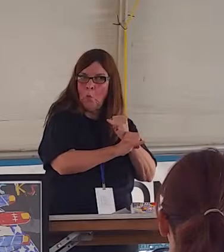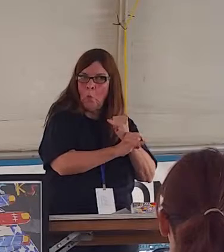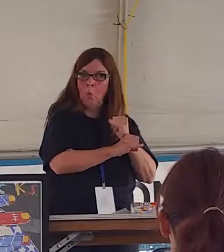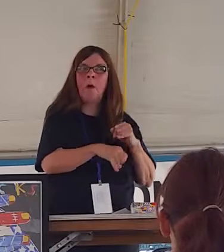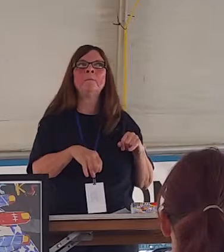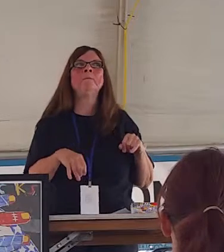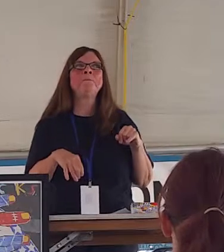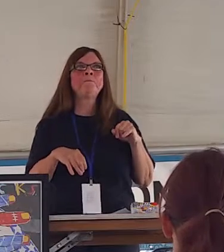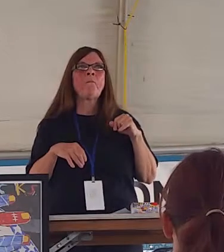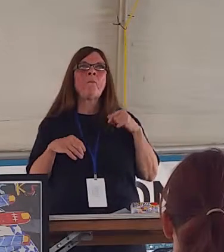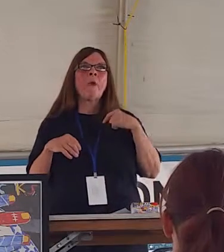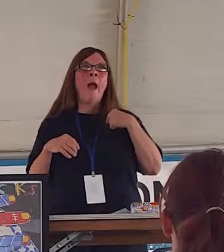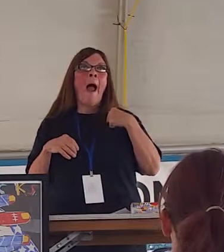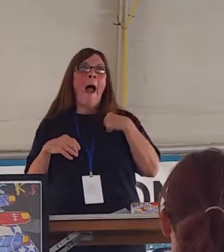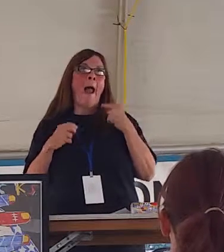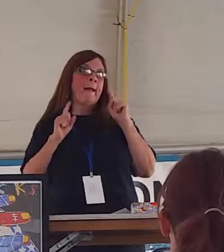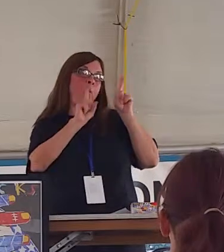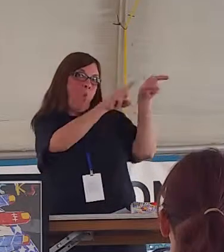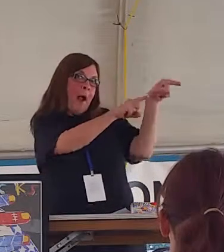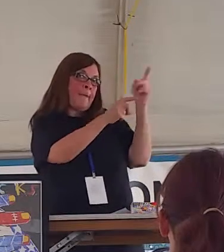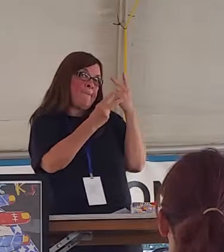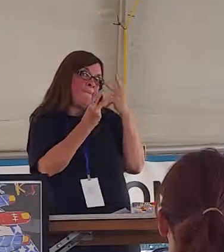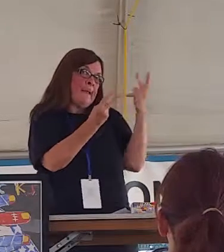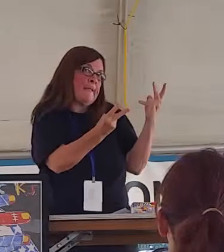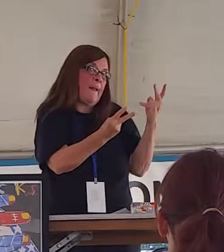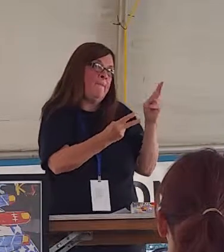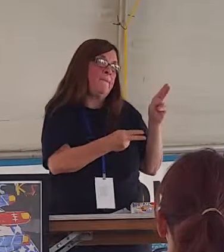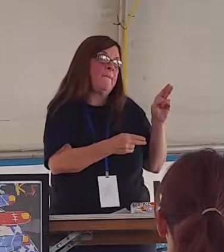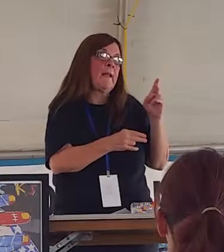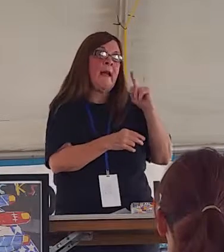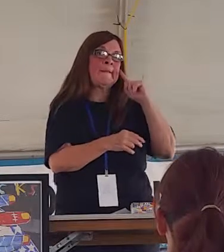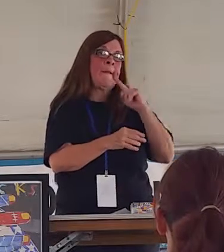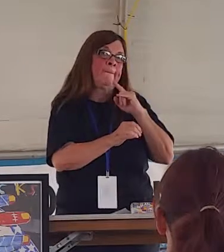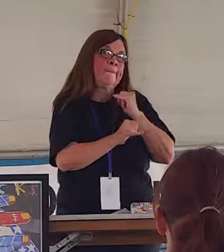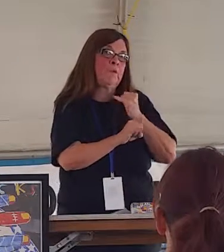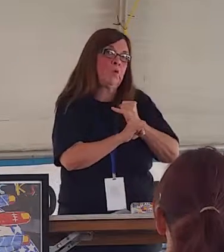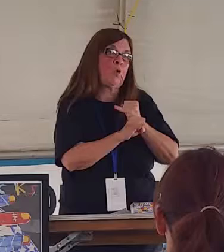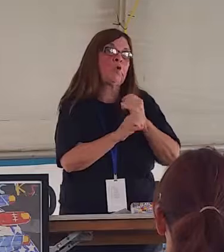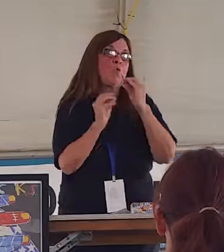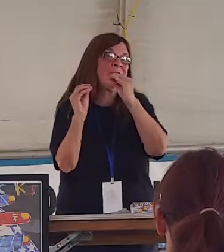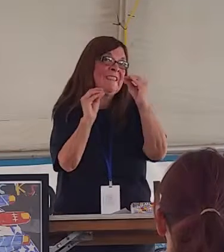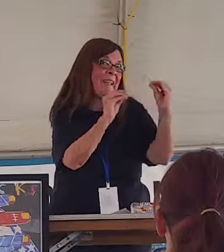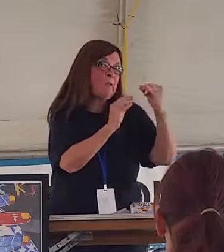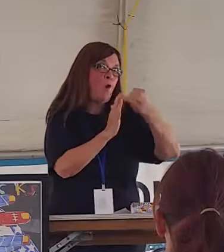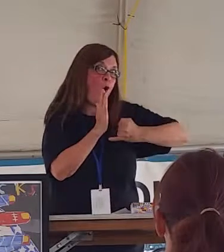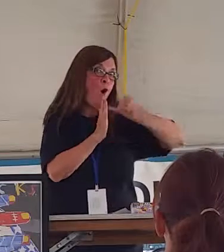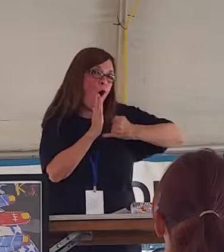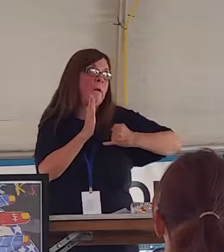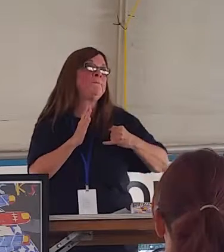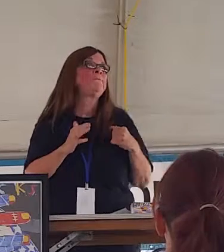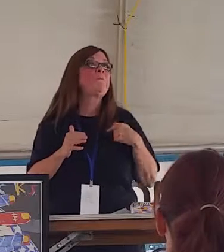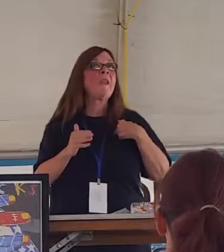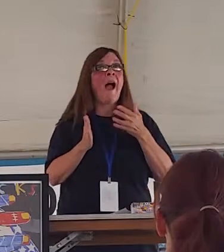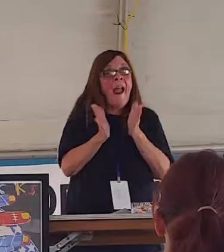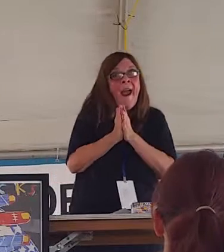Then eventually they transfer to a deaf school. I went to visit a deaf school. I was teaching art